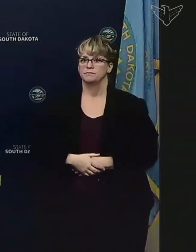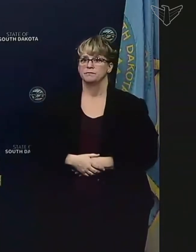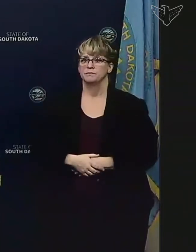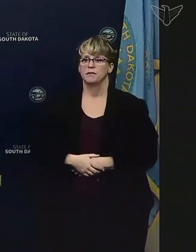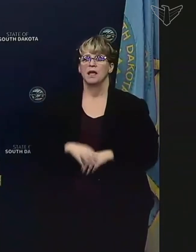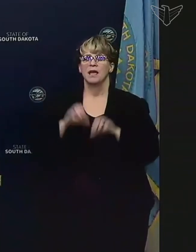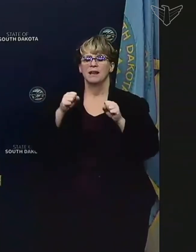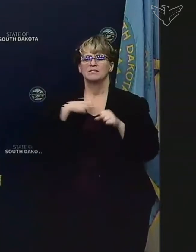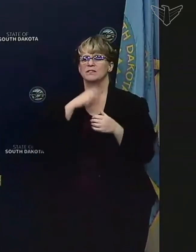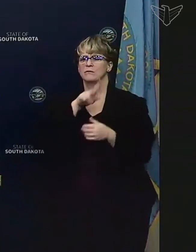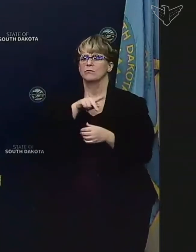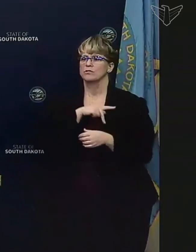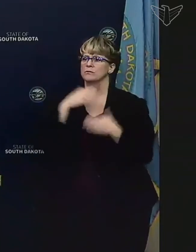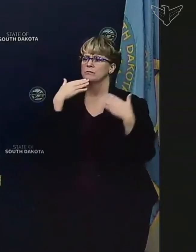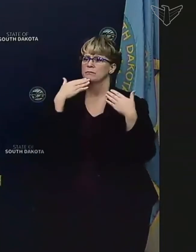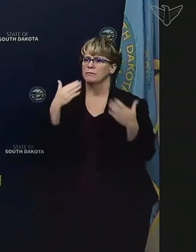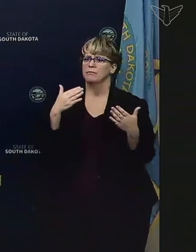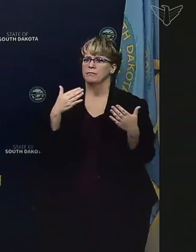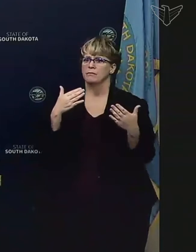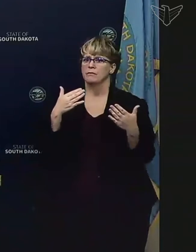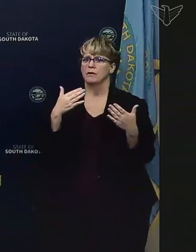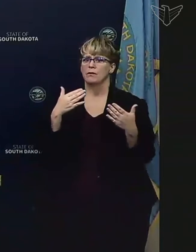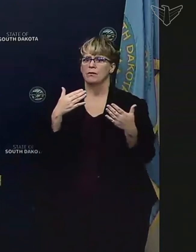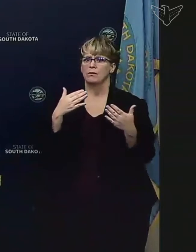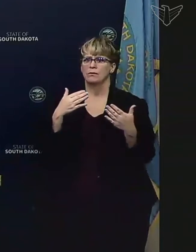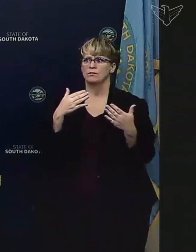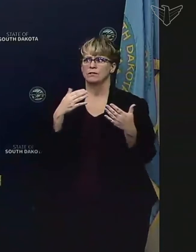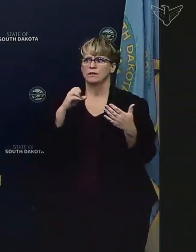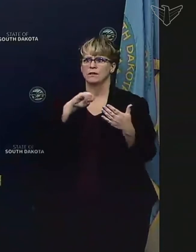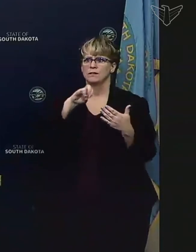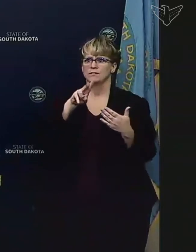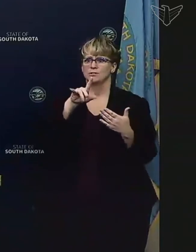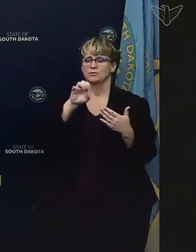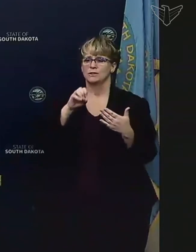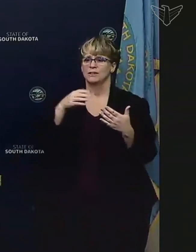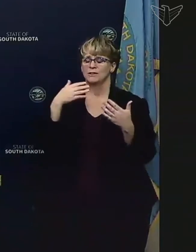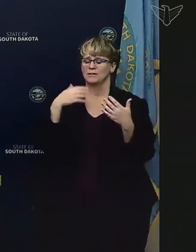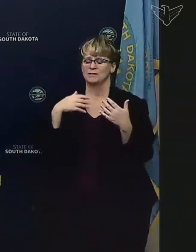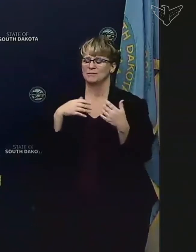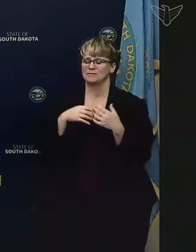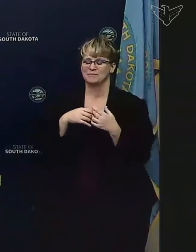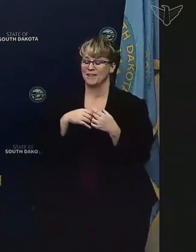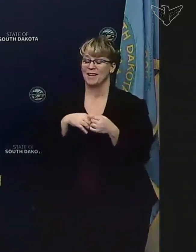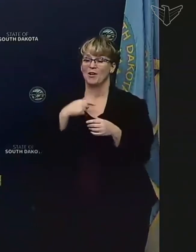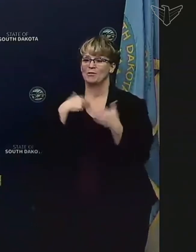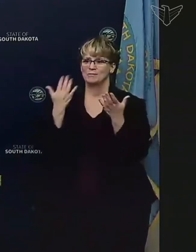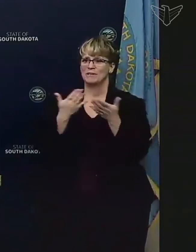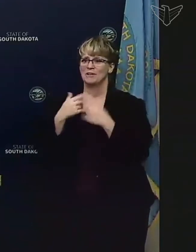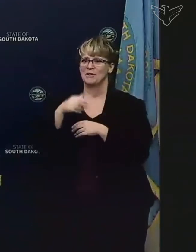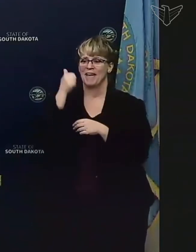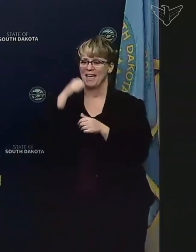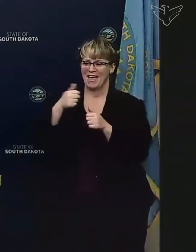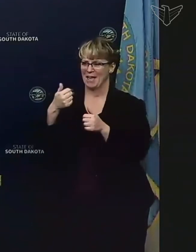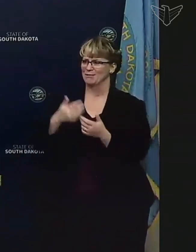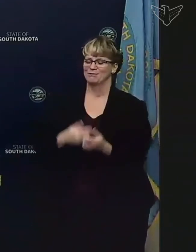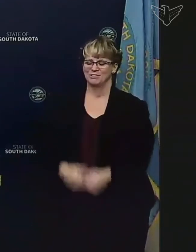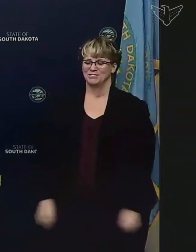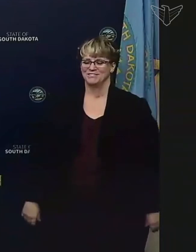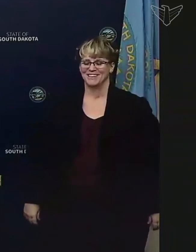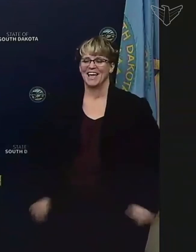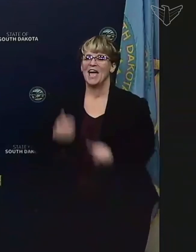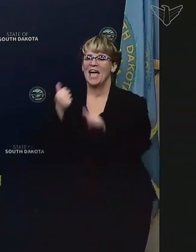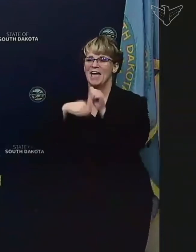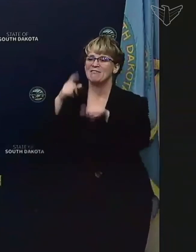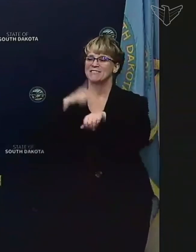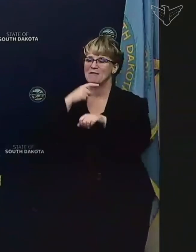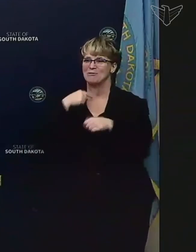a personal moment to thank Julie, who has been here every single time that I've been here. I think she's the